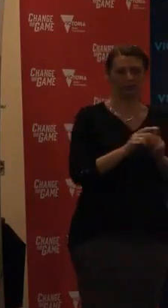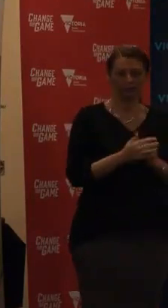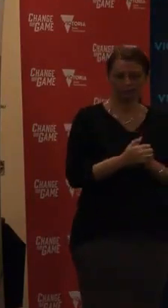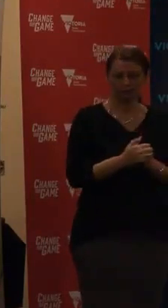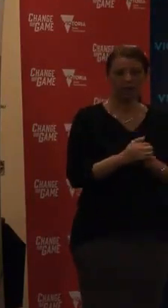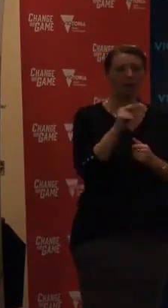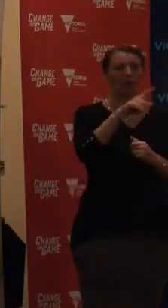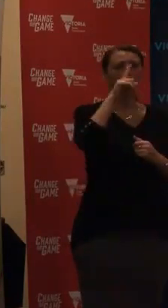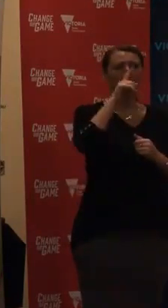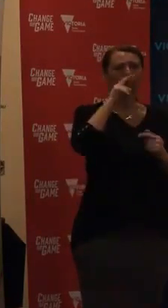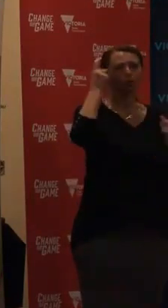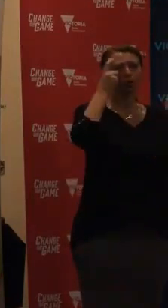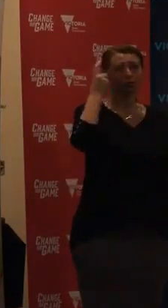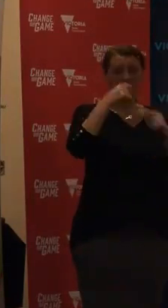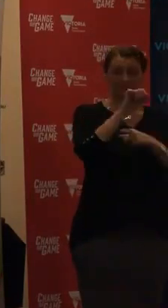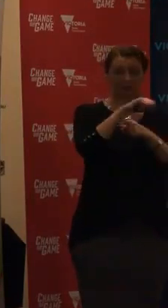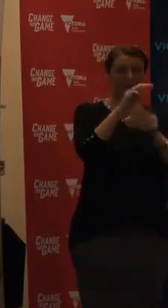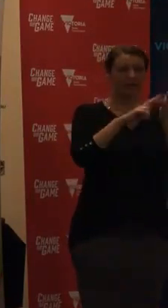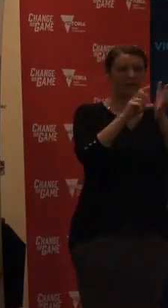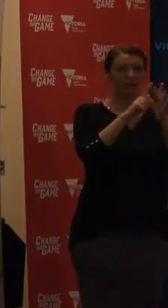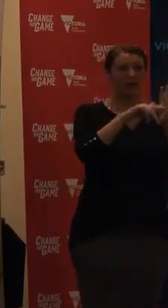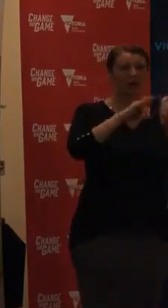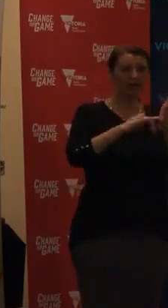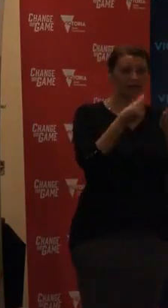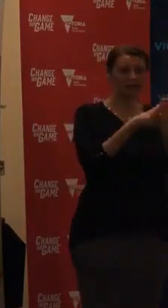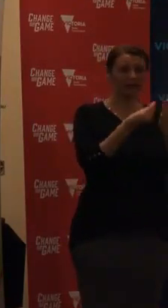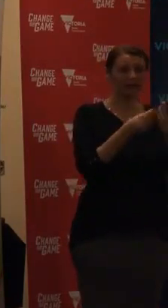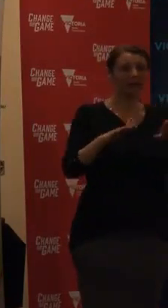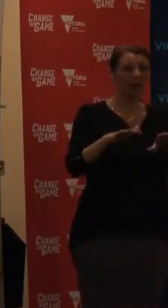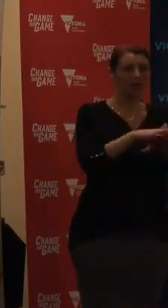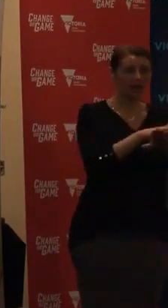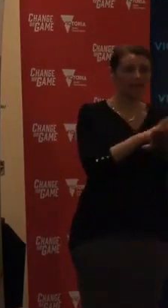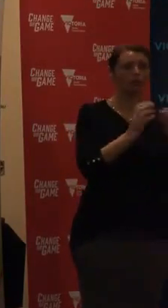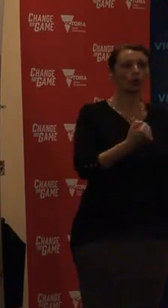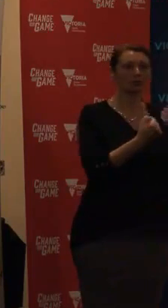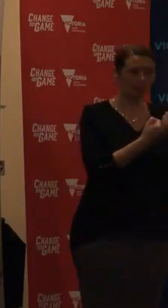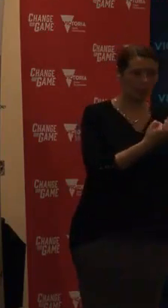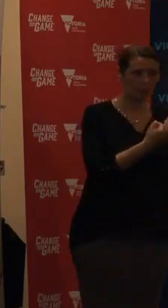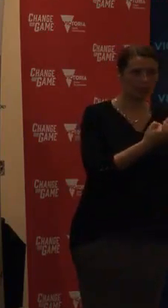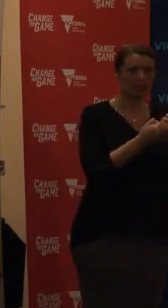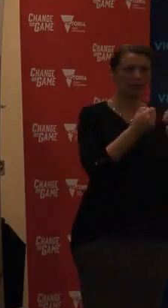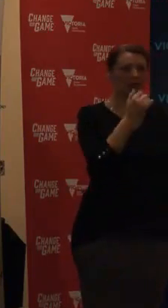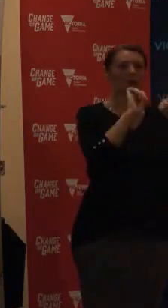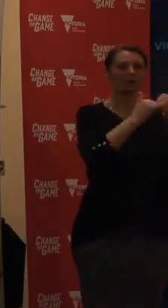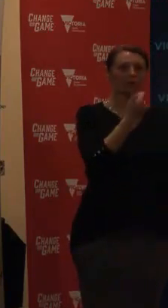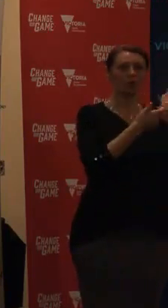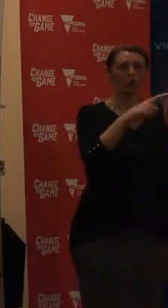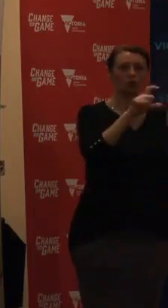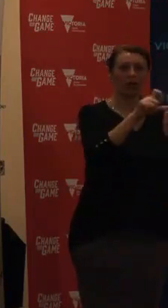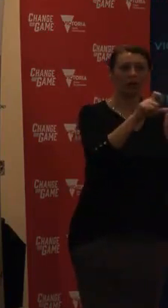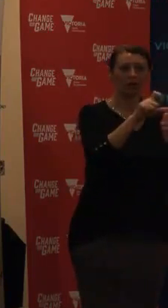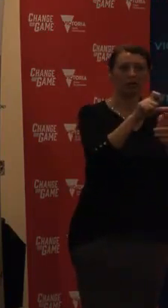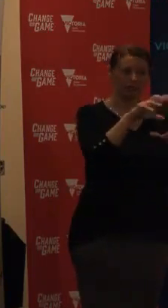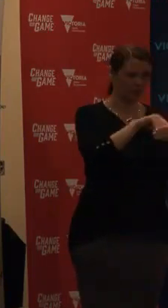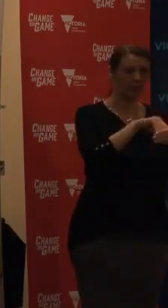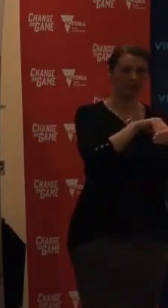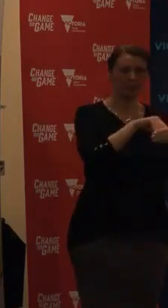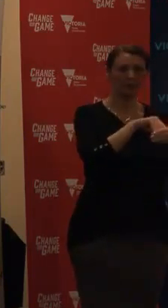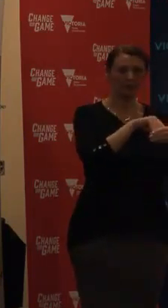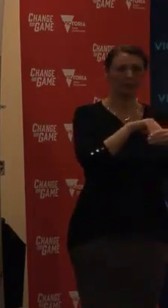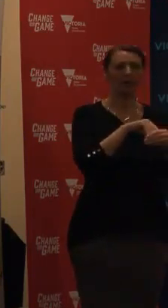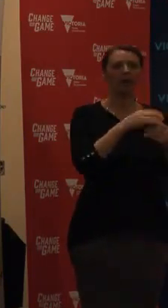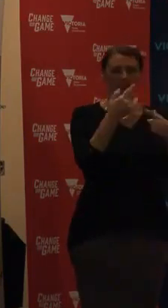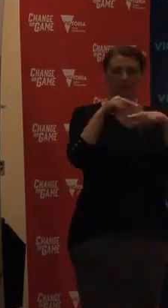And for those of you who are wondering, that yes, NDIS funding does cover or support sporting and recreational pursuits on the